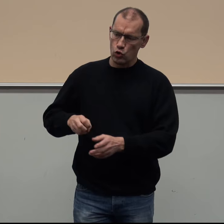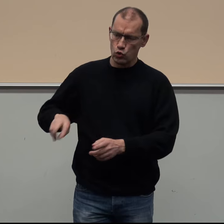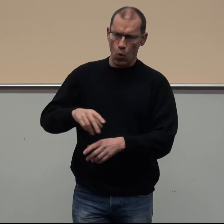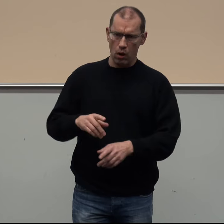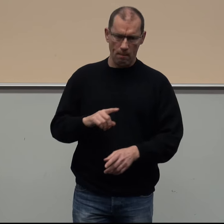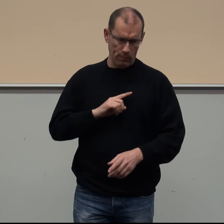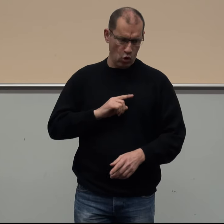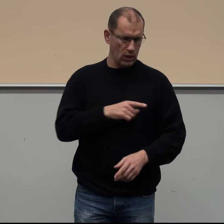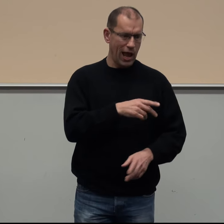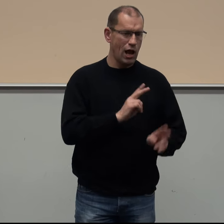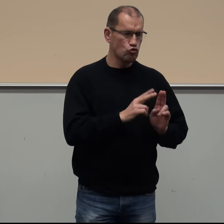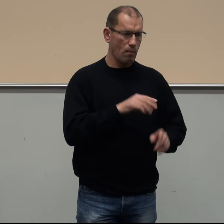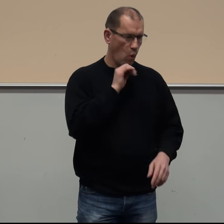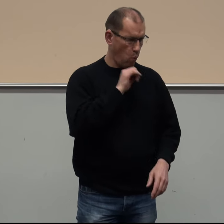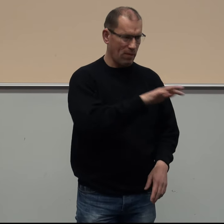thing.